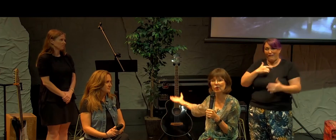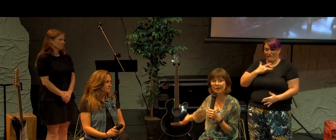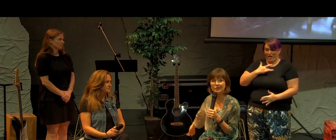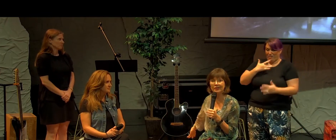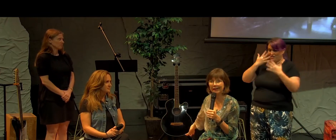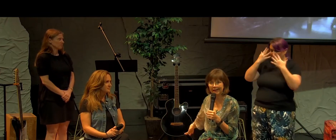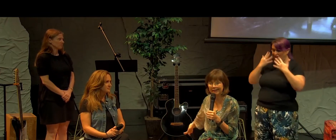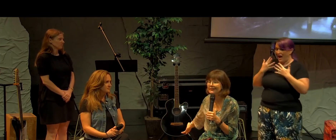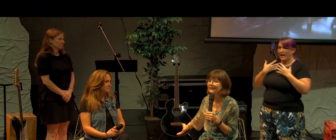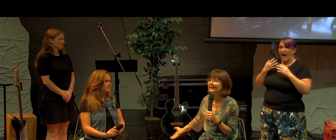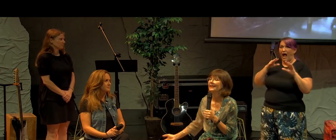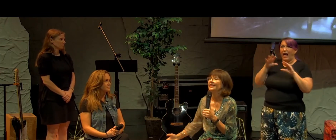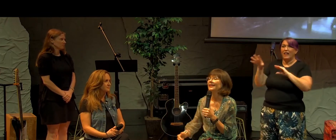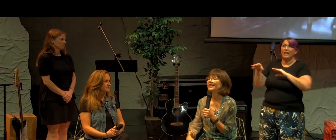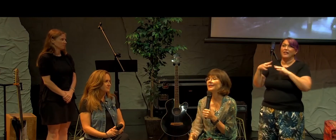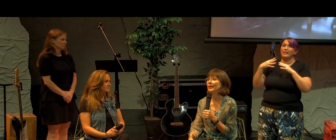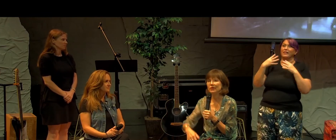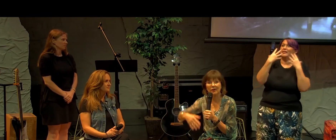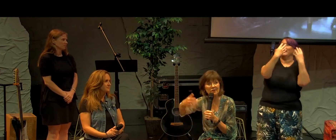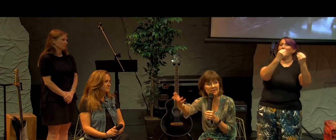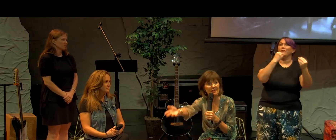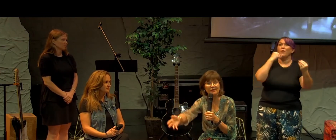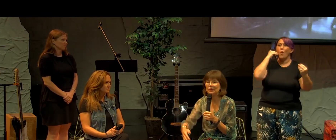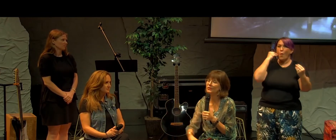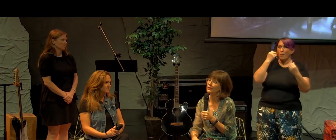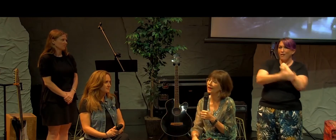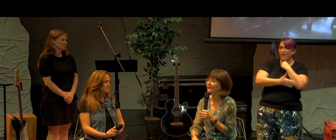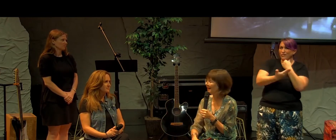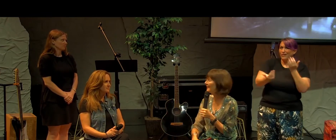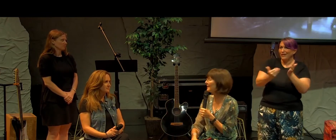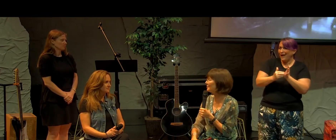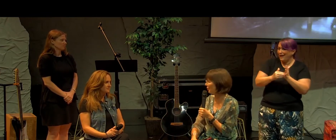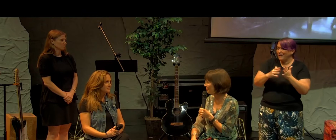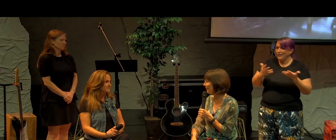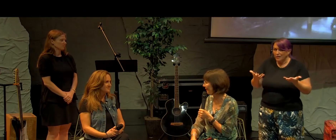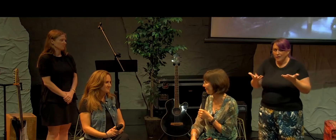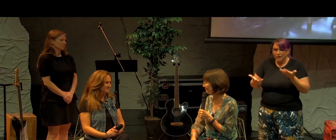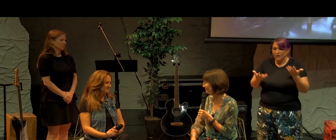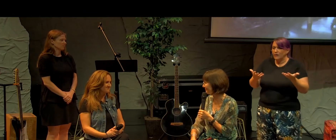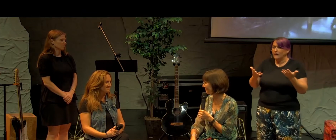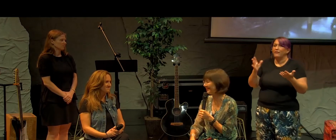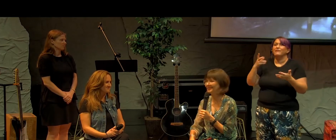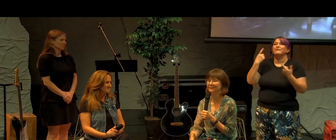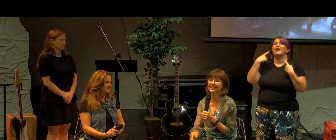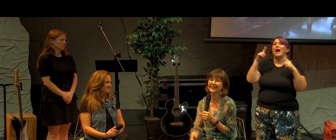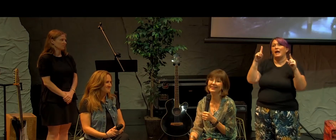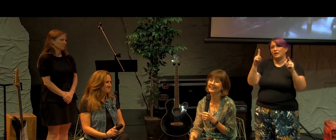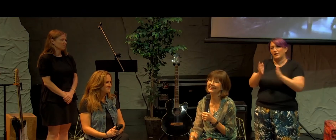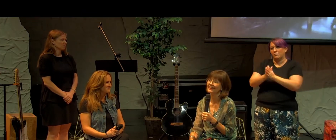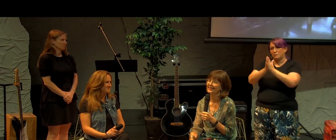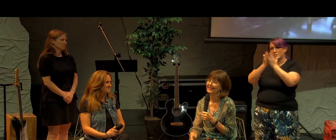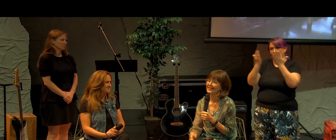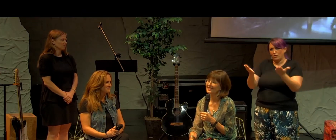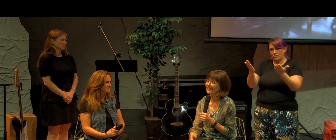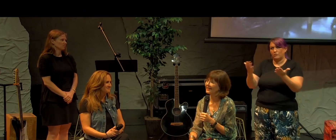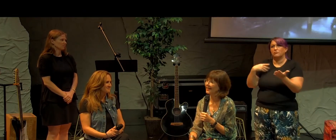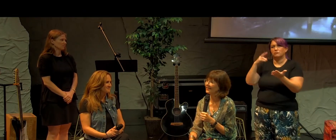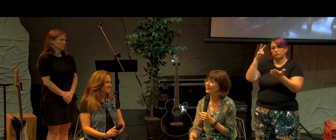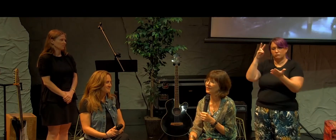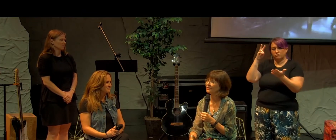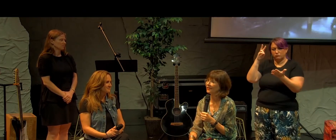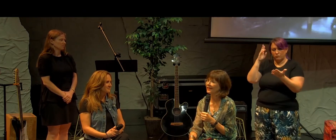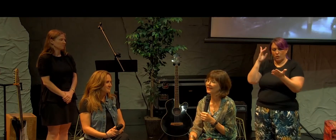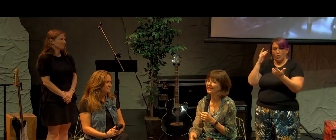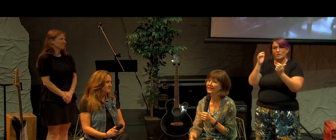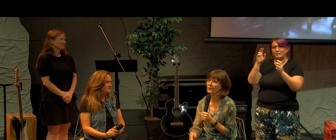my home country again, and my daughter just left home. So I finally pulled the book out, right? And sat down